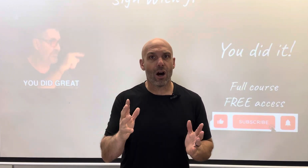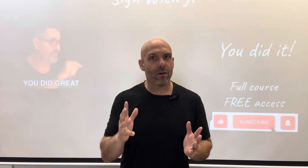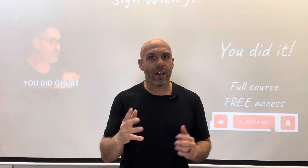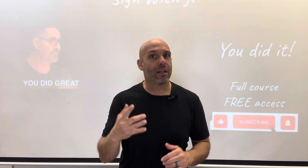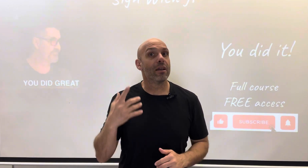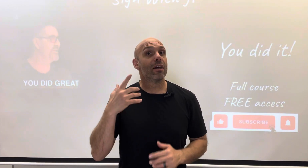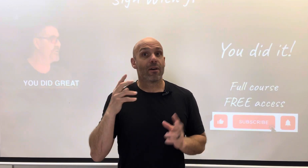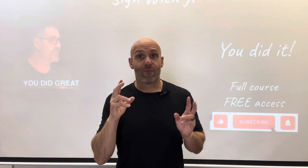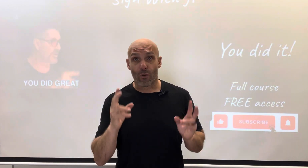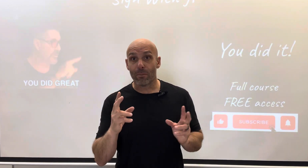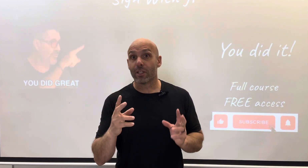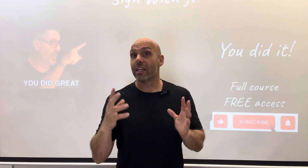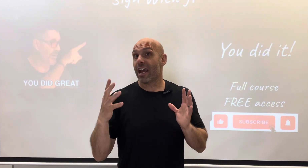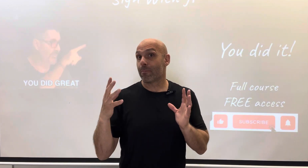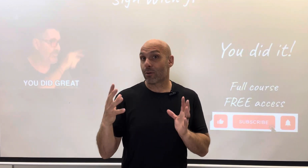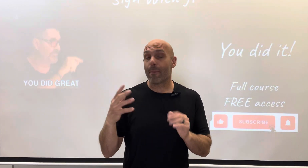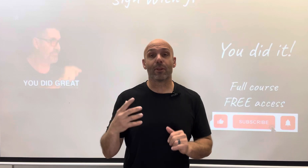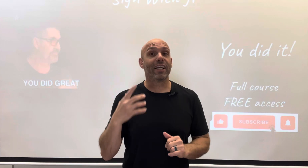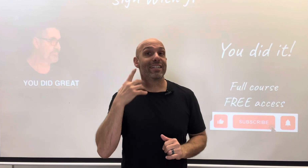right. Formally and properly, it's,